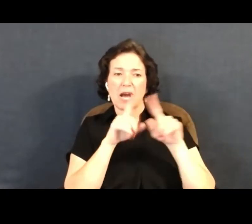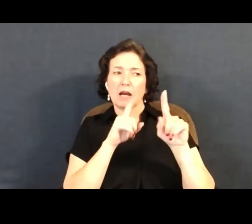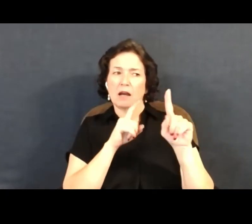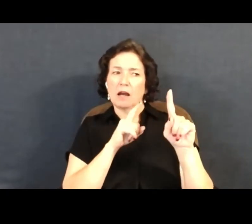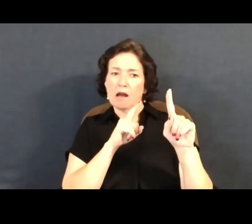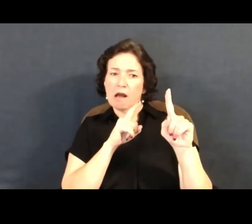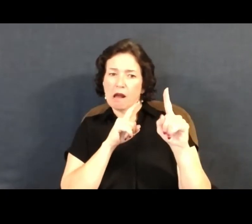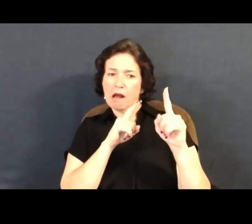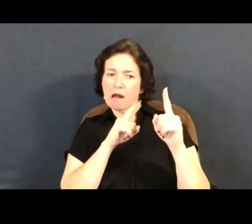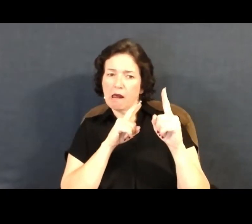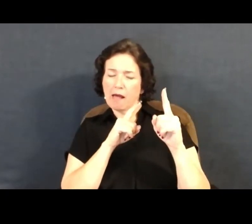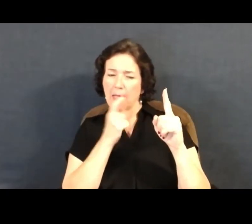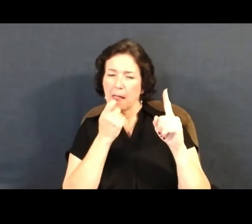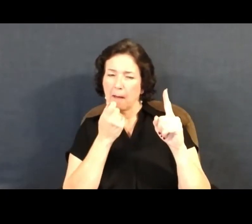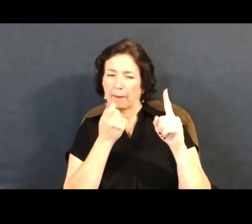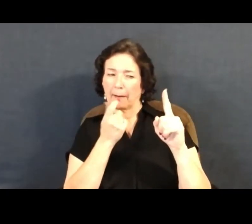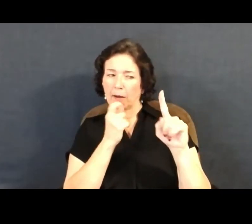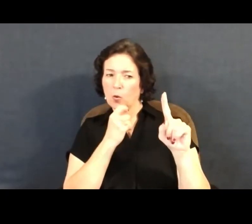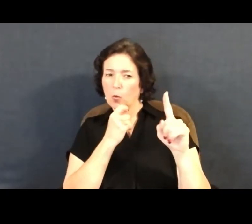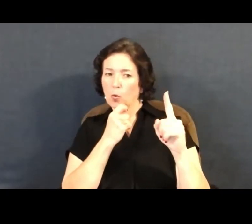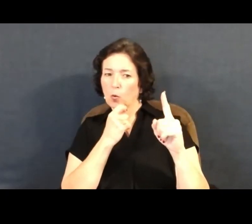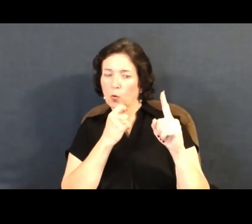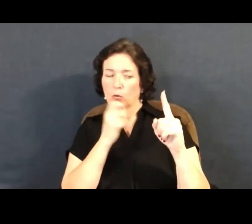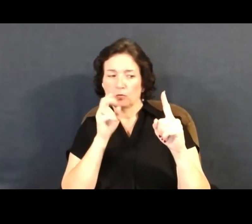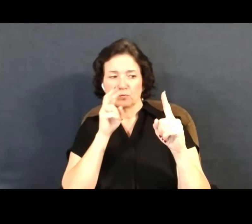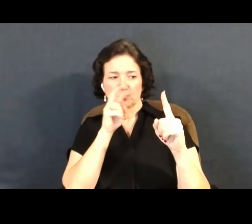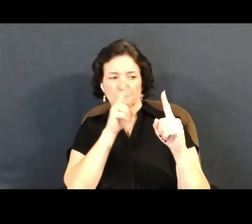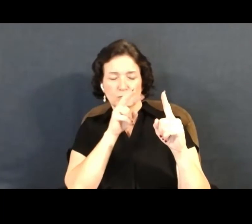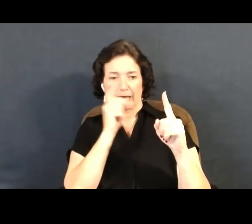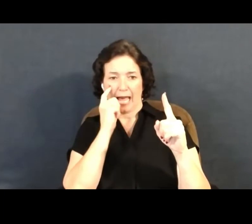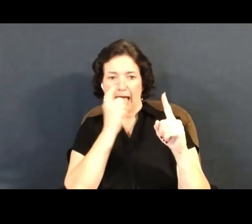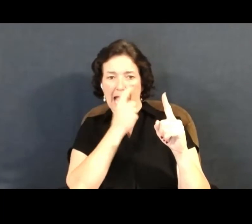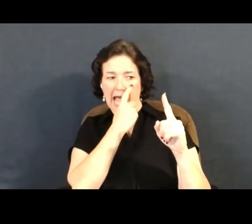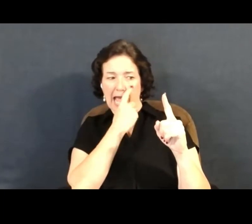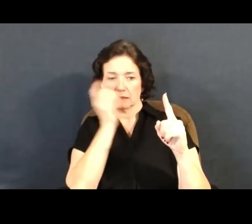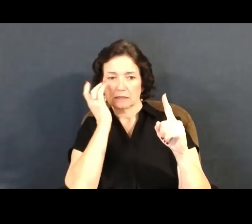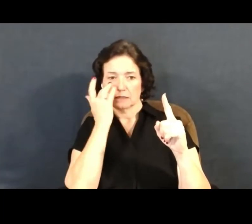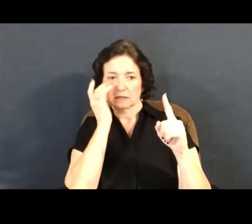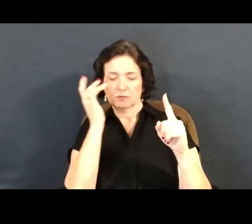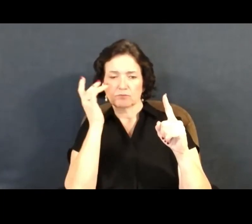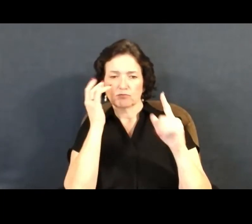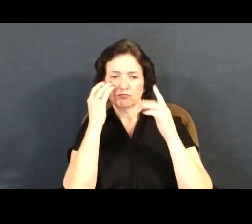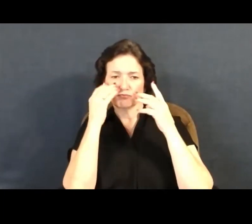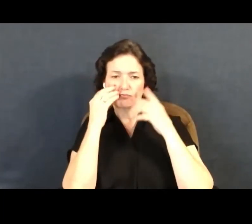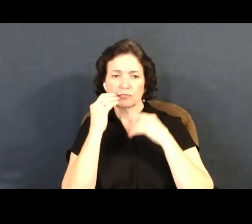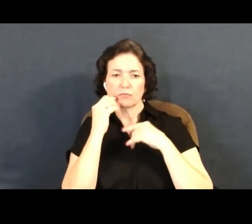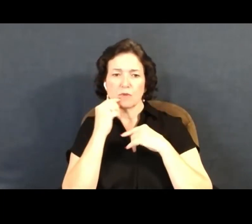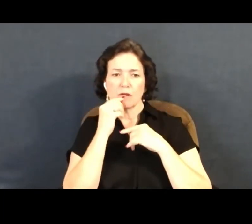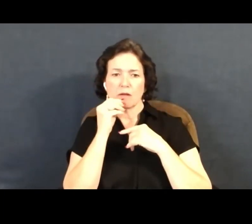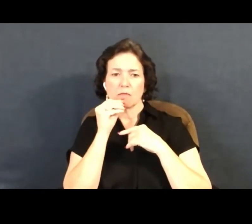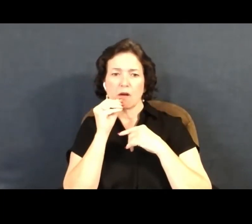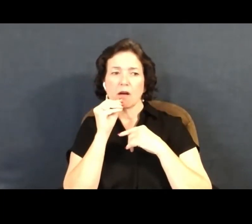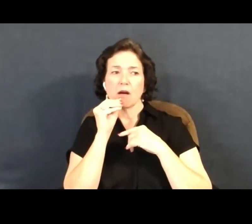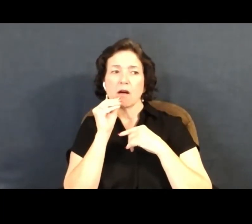slightly, enough that he could see that her eyes were glistening, and her mouth slightly